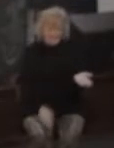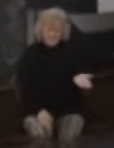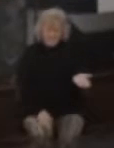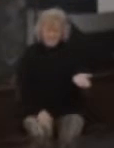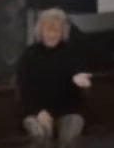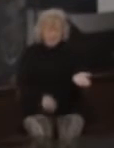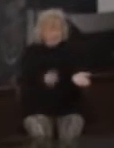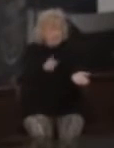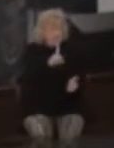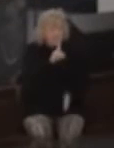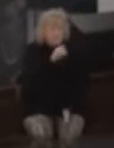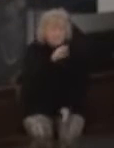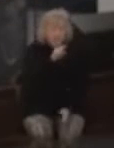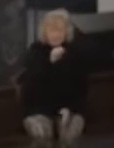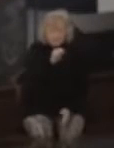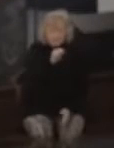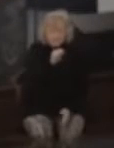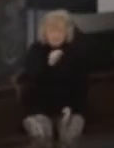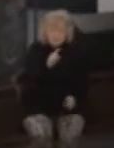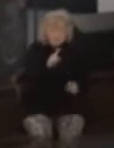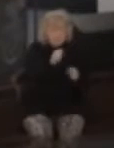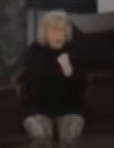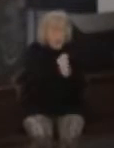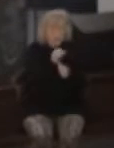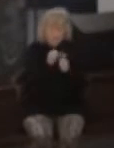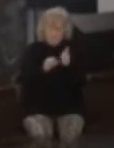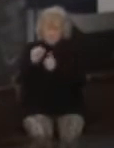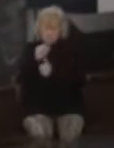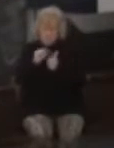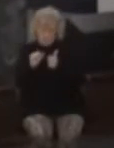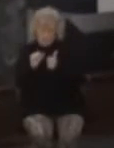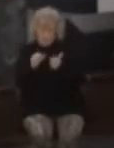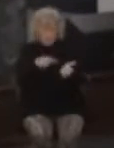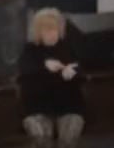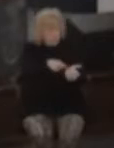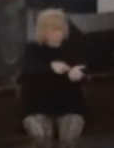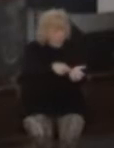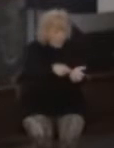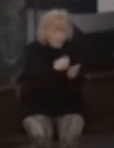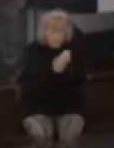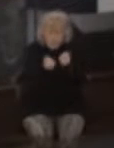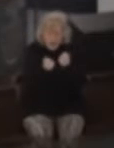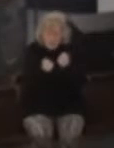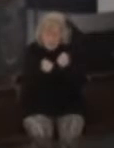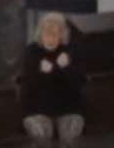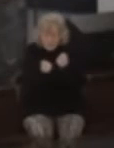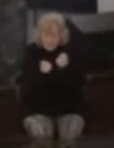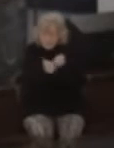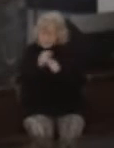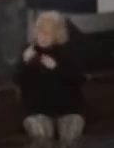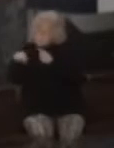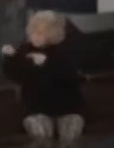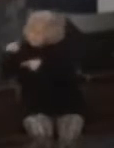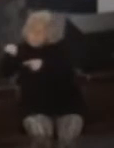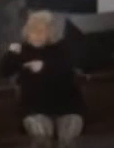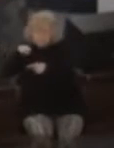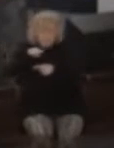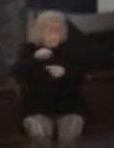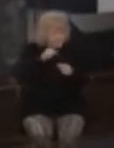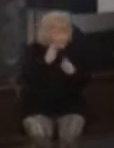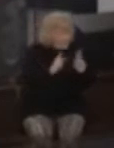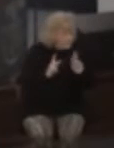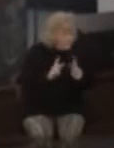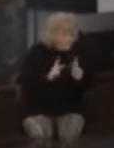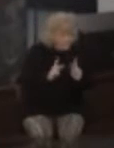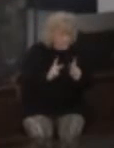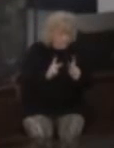debt to love each other. It's a debt that we continually owe each other because we're loved by God and we have